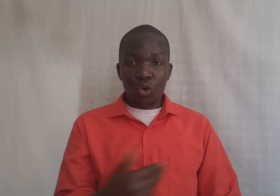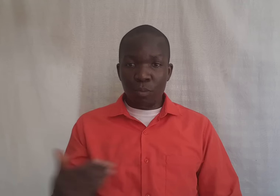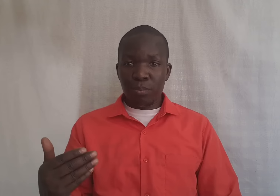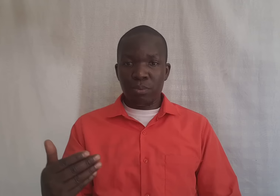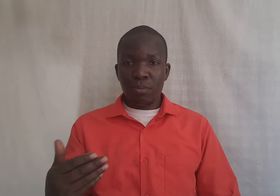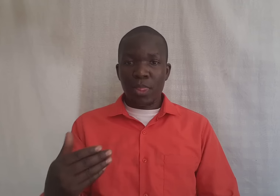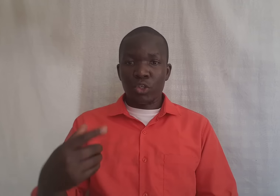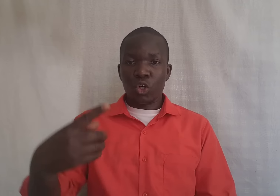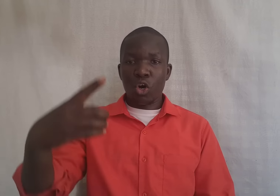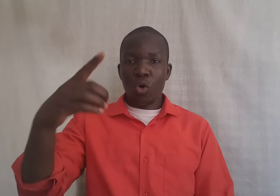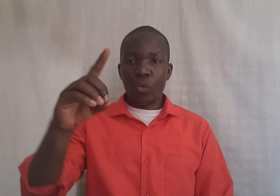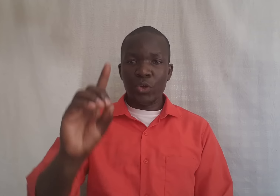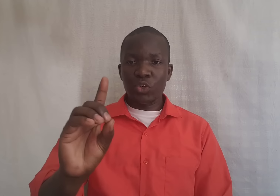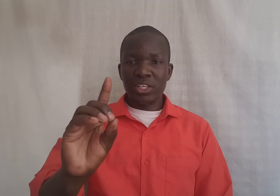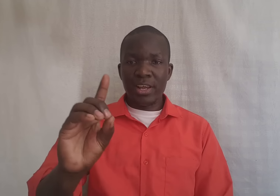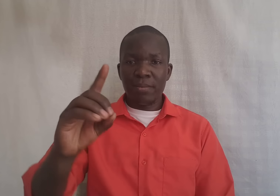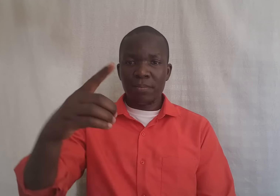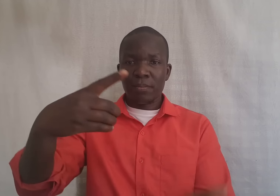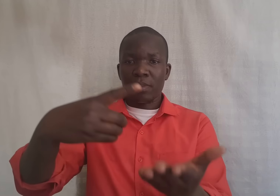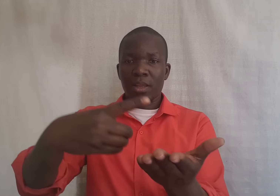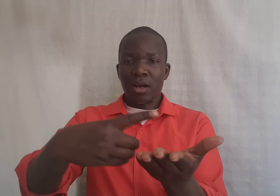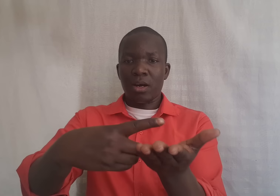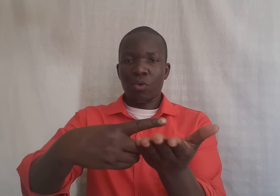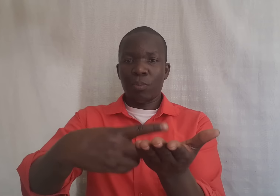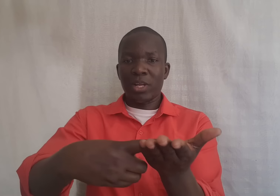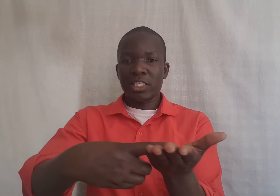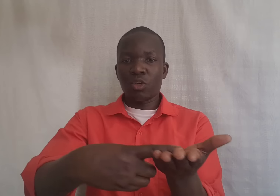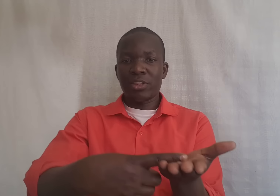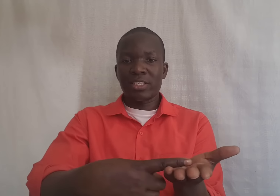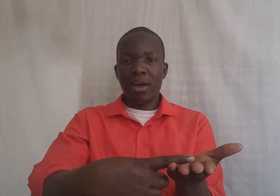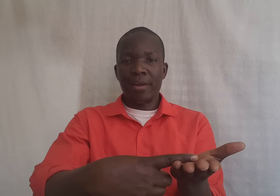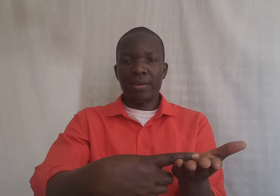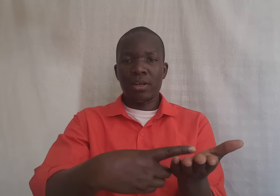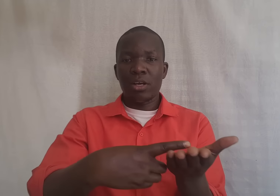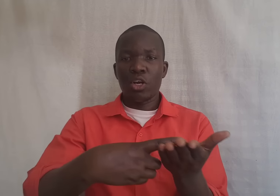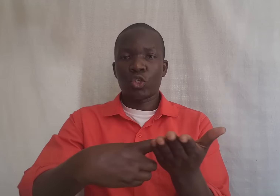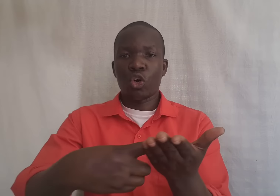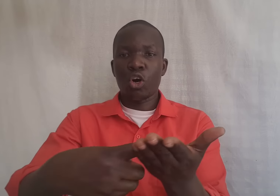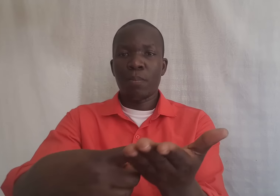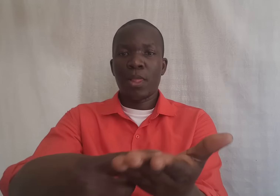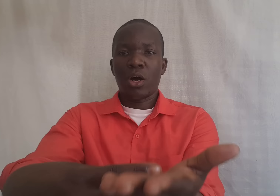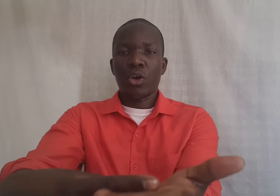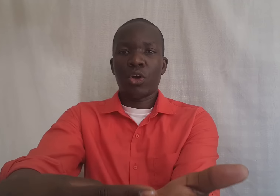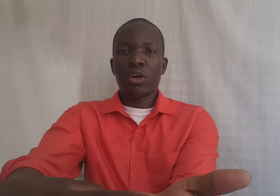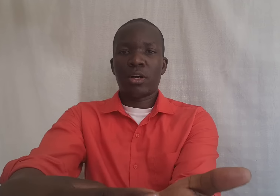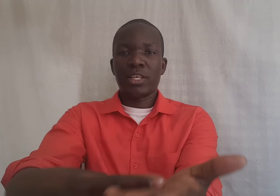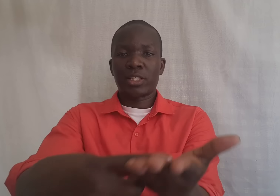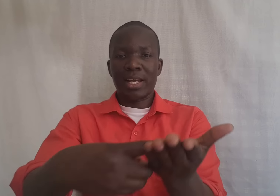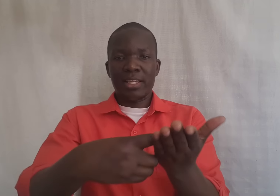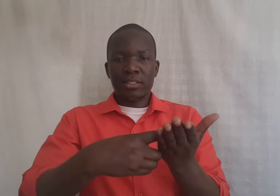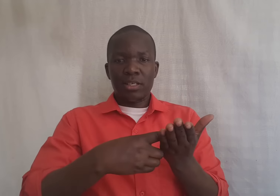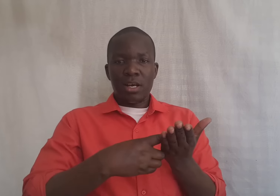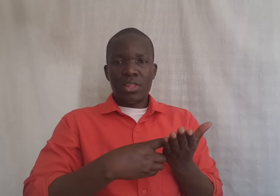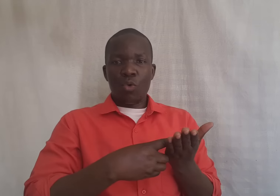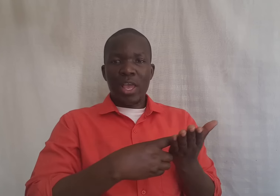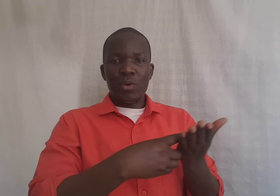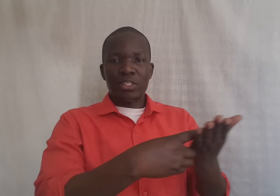group. So we use we place it on this hand. So this, like this. The way when